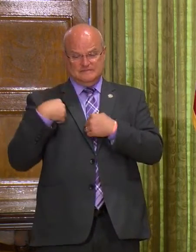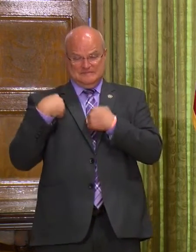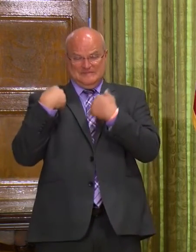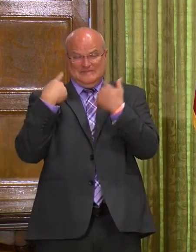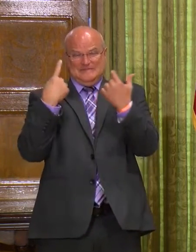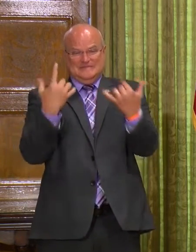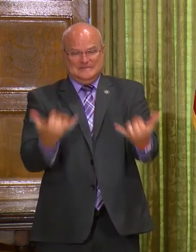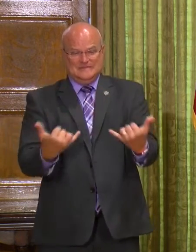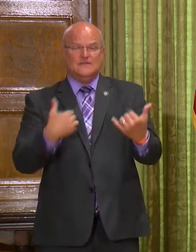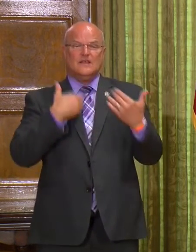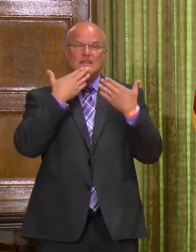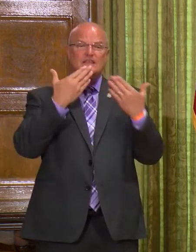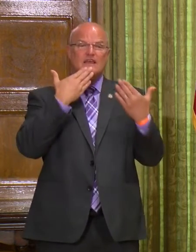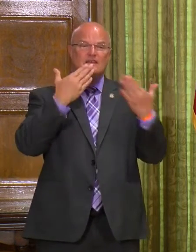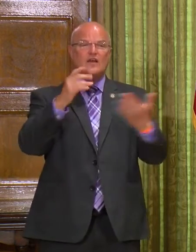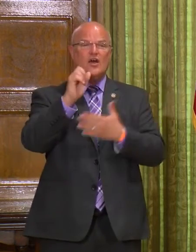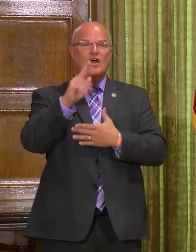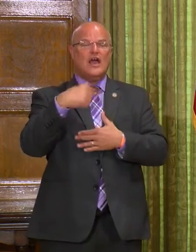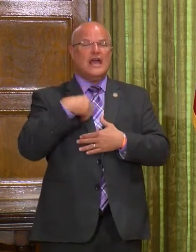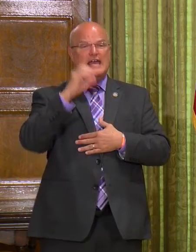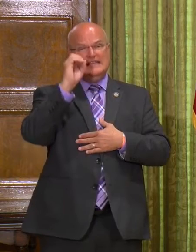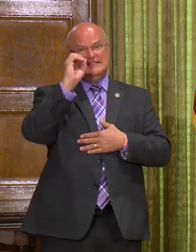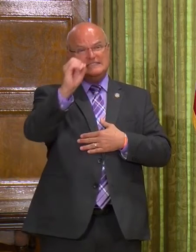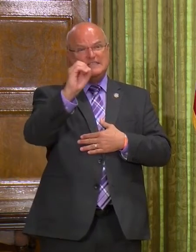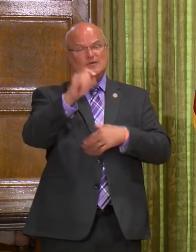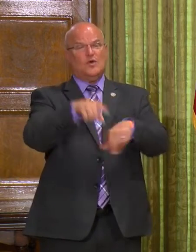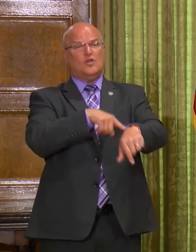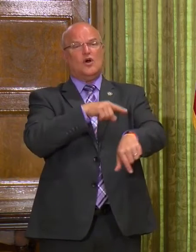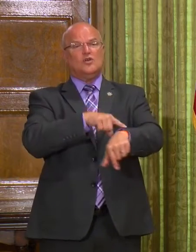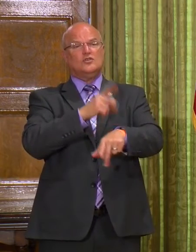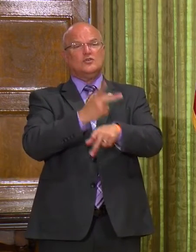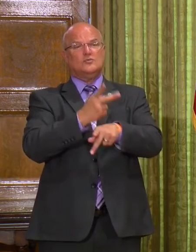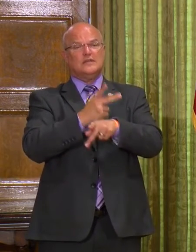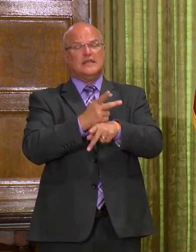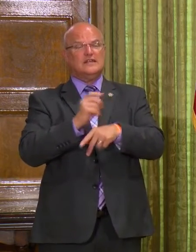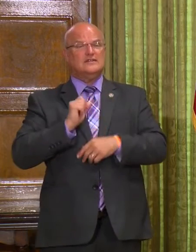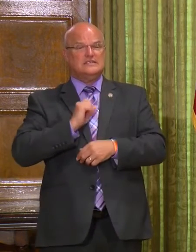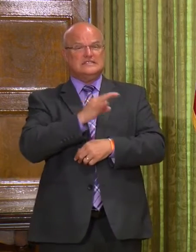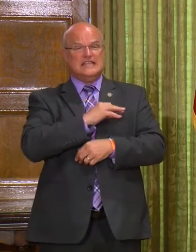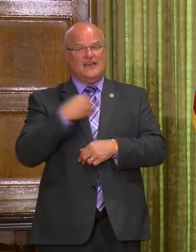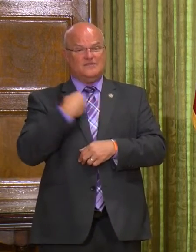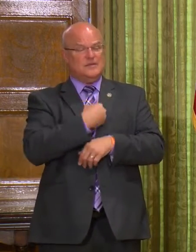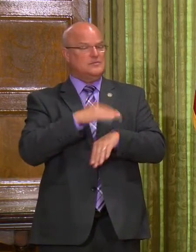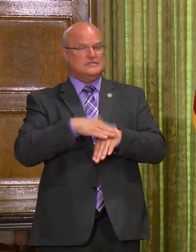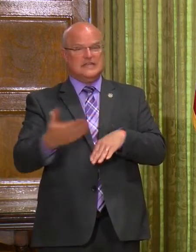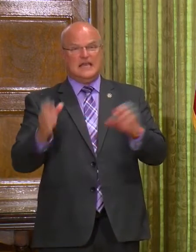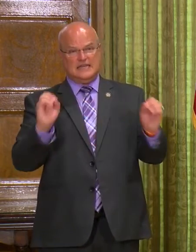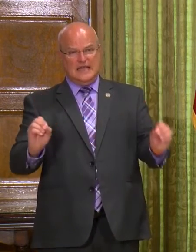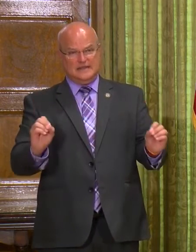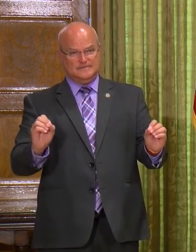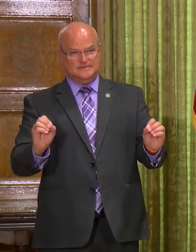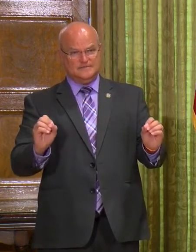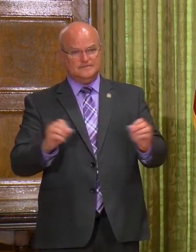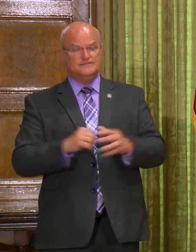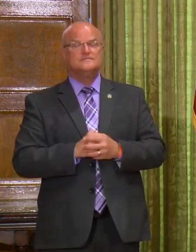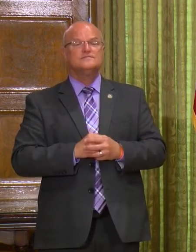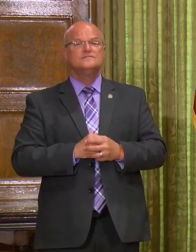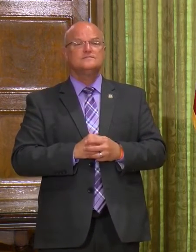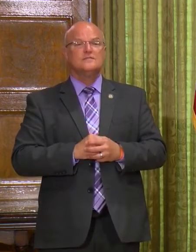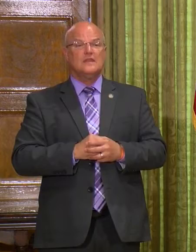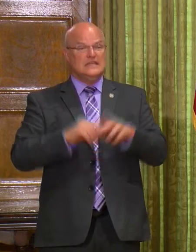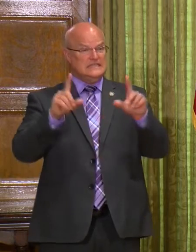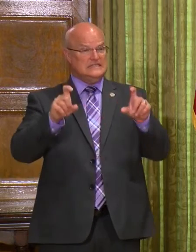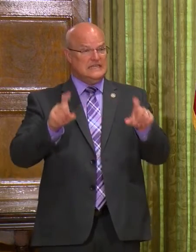so very thankful that Arkansas has had 0 long-term care staff member deaths. To talk about testing for a